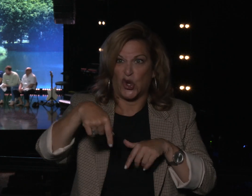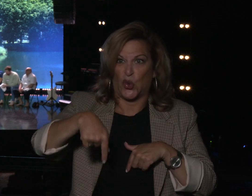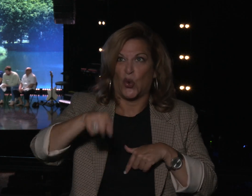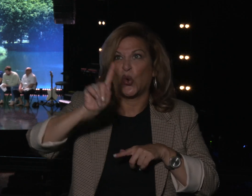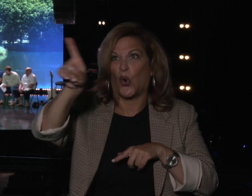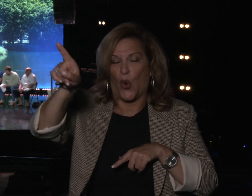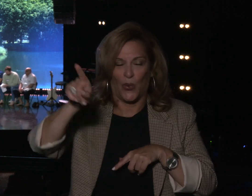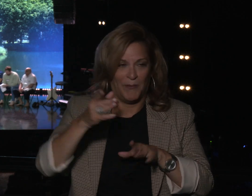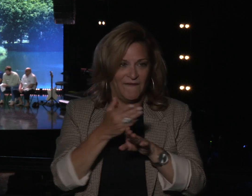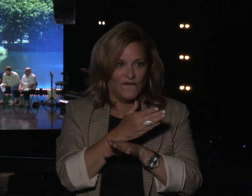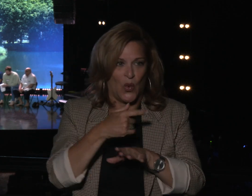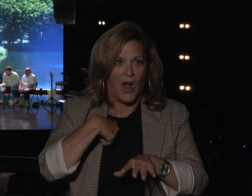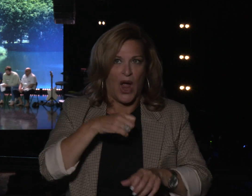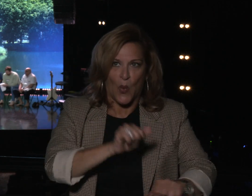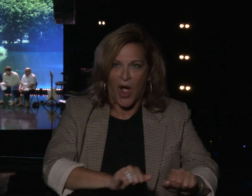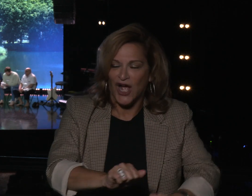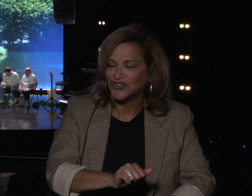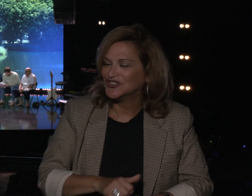So,